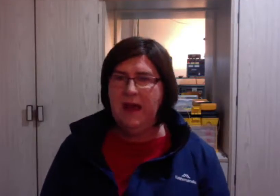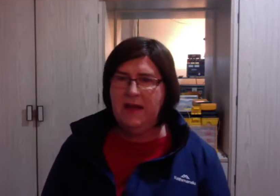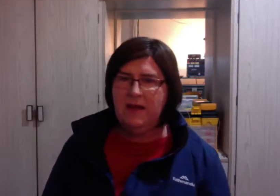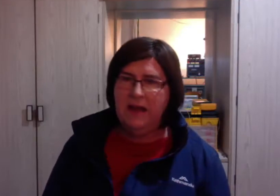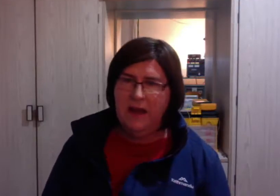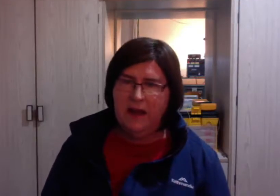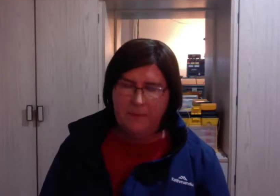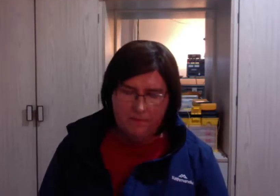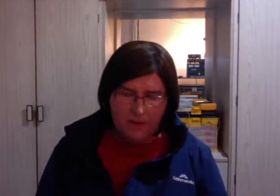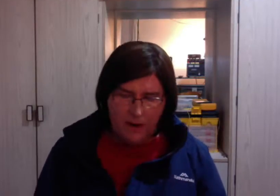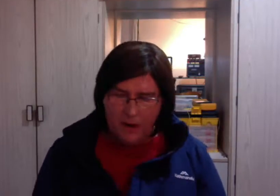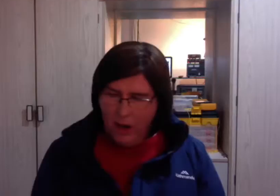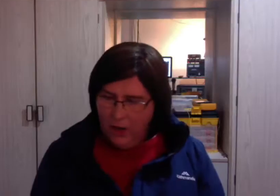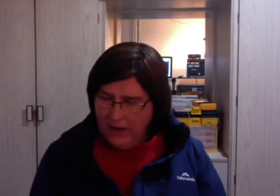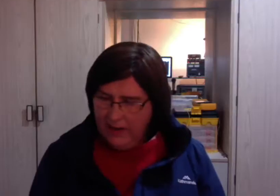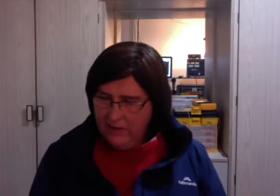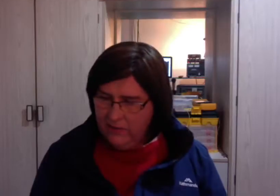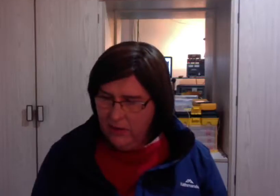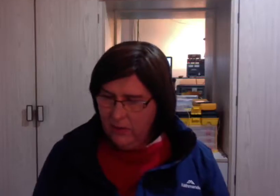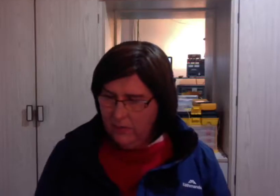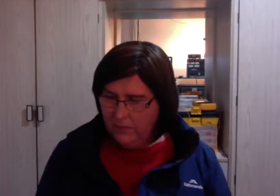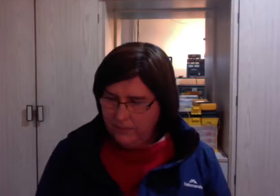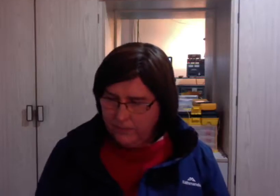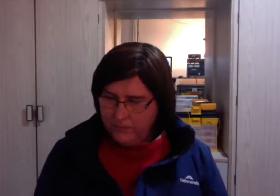adding air? Okay, so